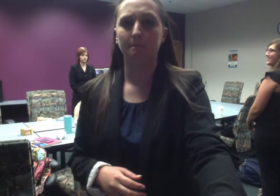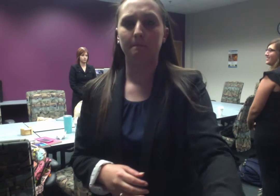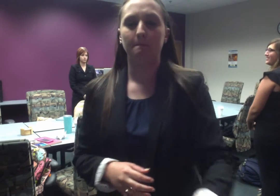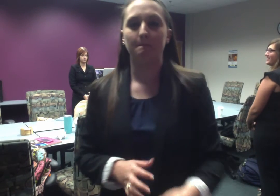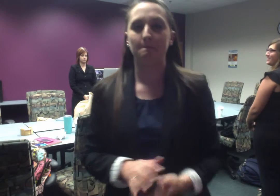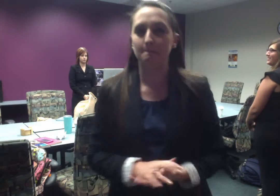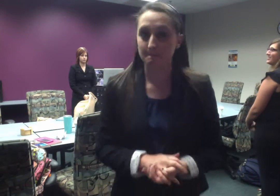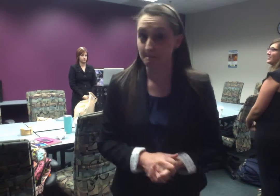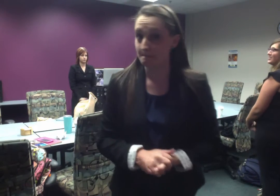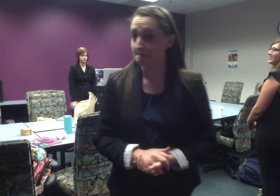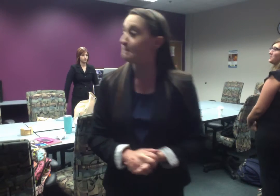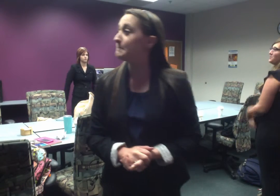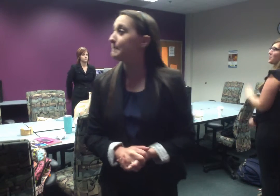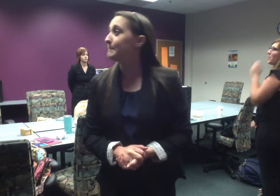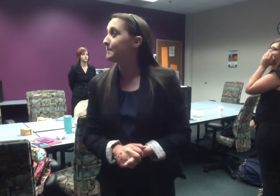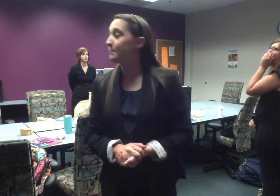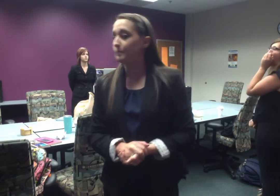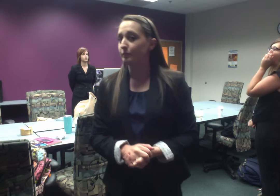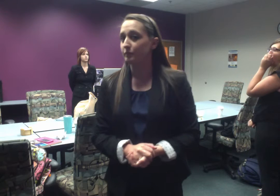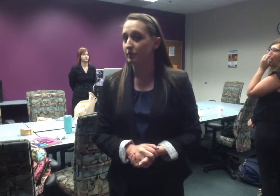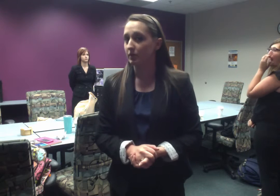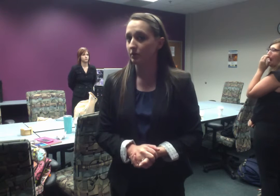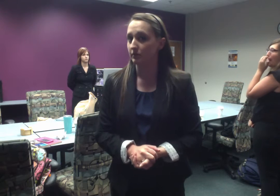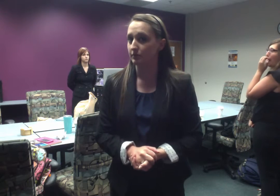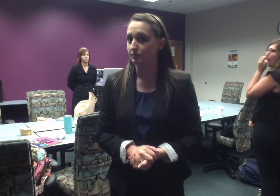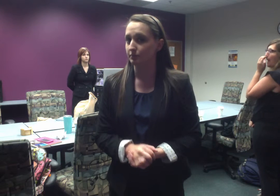Georgia O'Keeffe and abstract art.